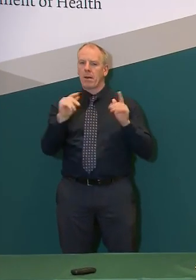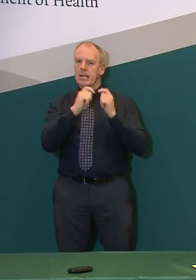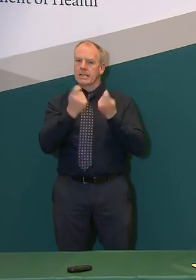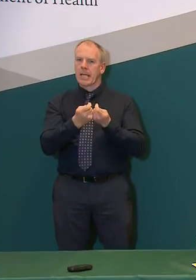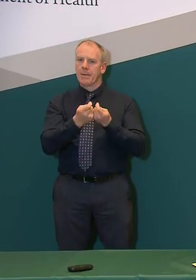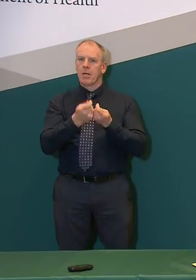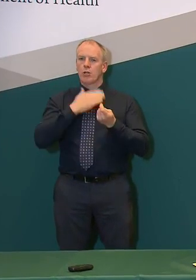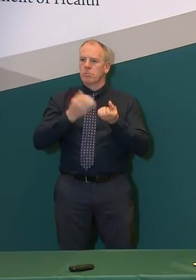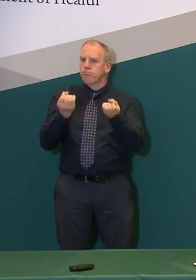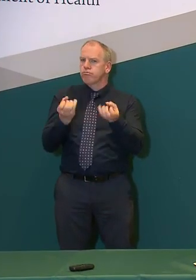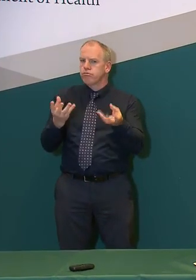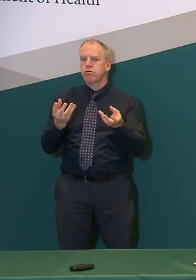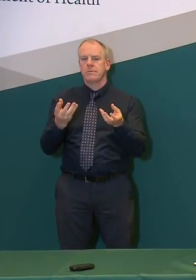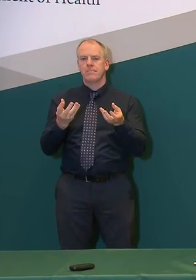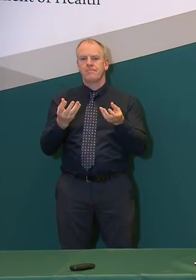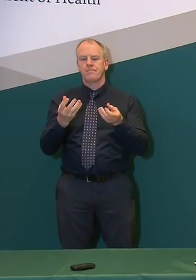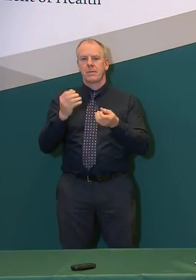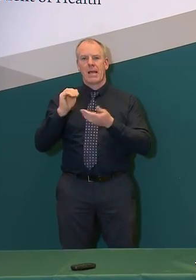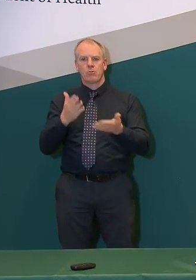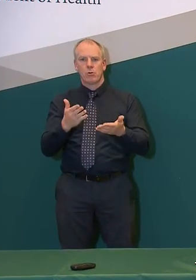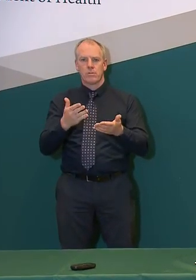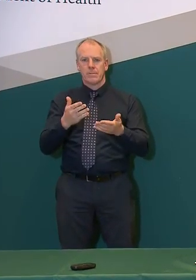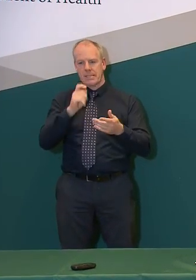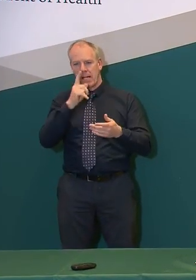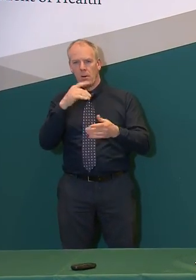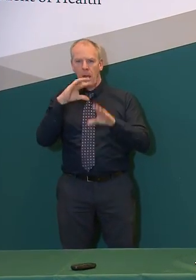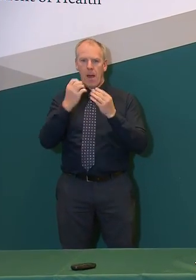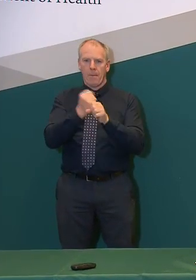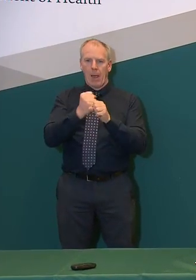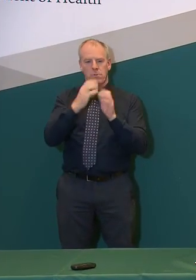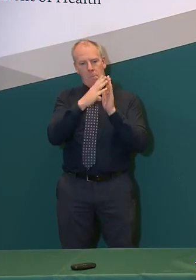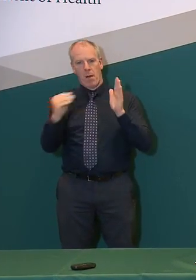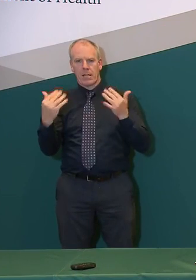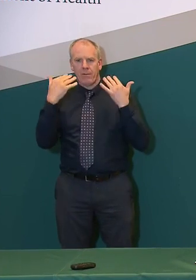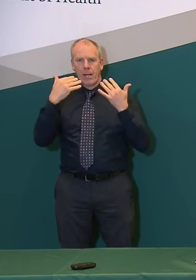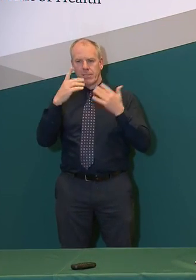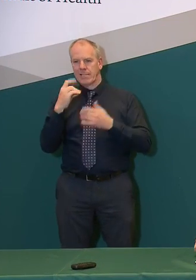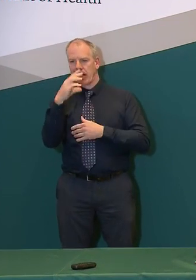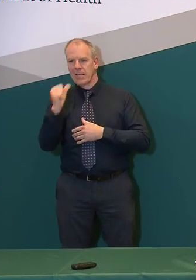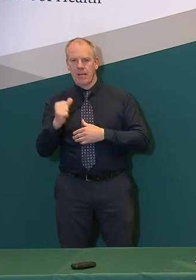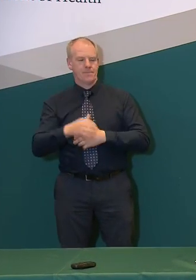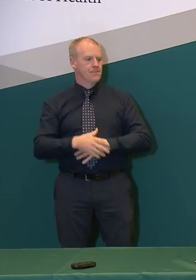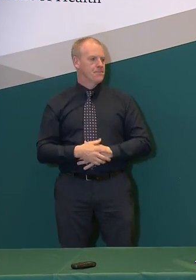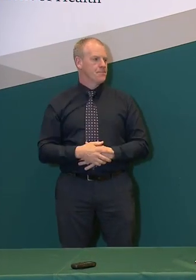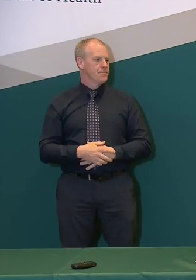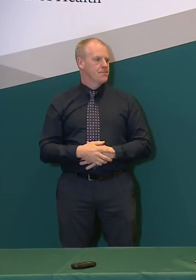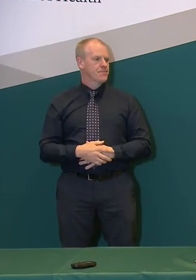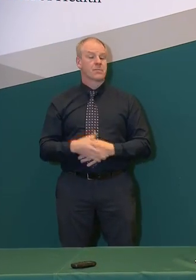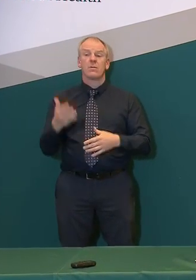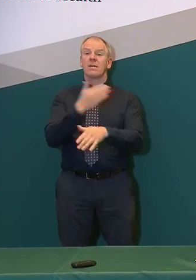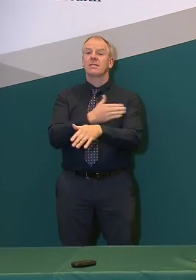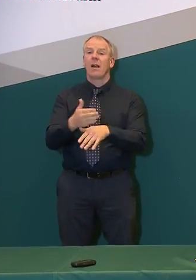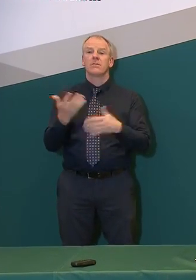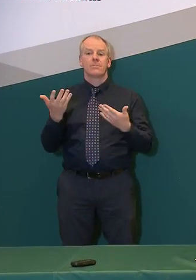you by way of introduction to the modelling data. Philip. Thank you, Tony. So just to start at the